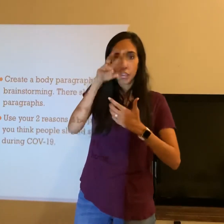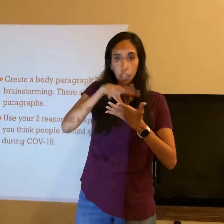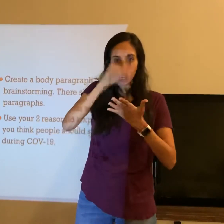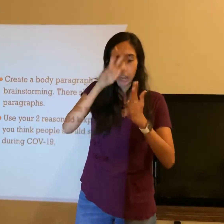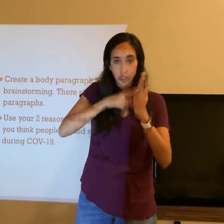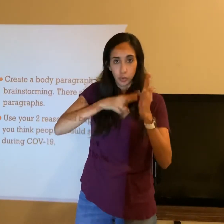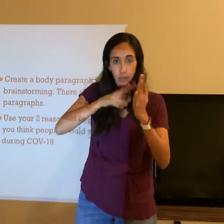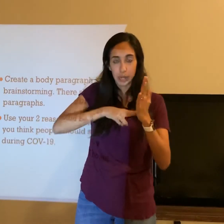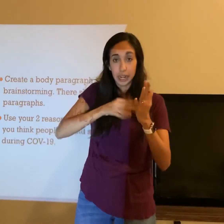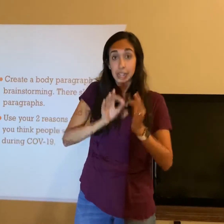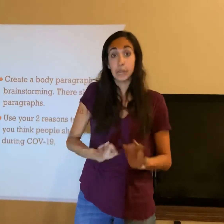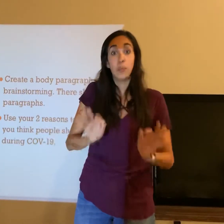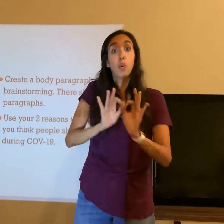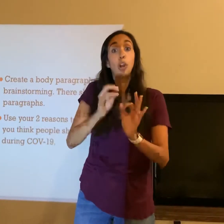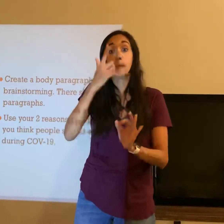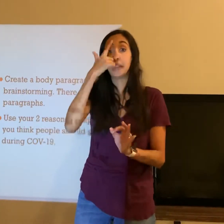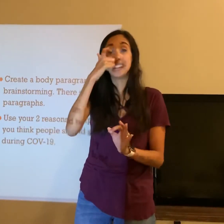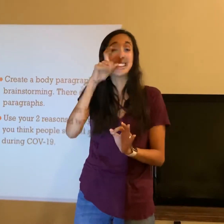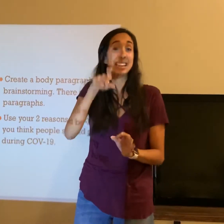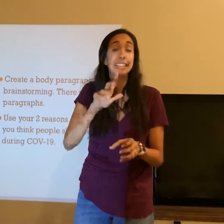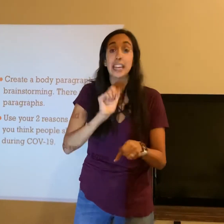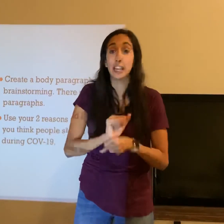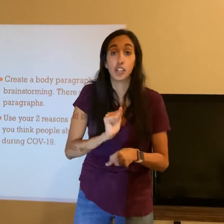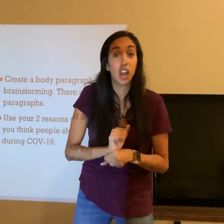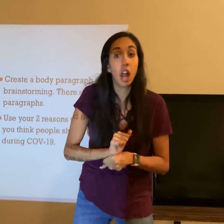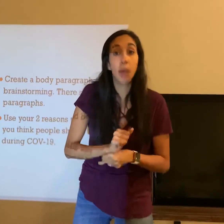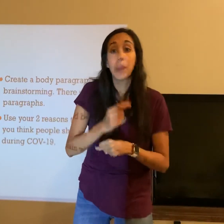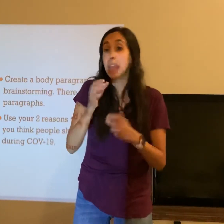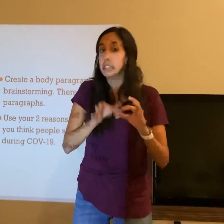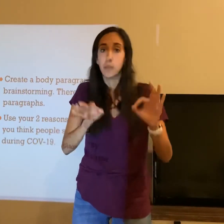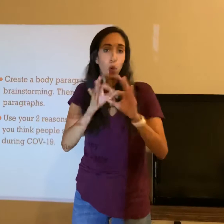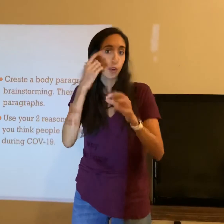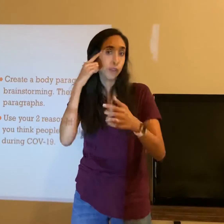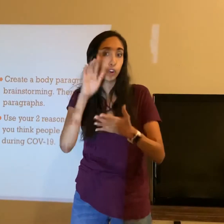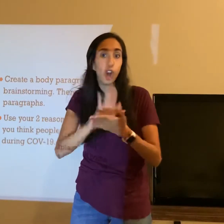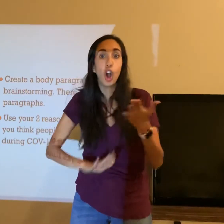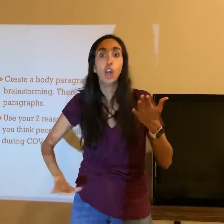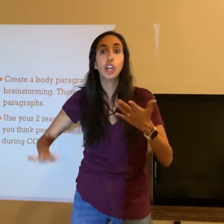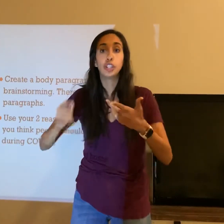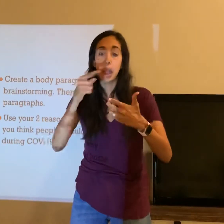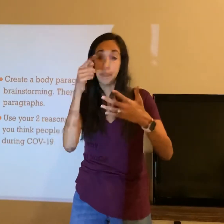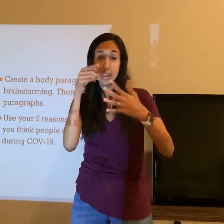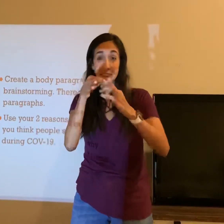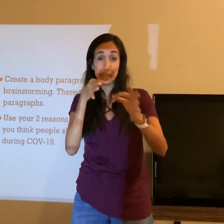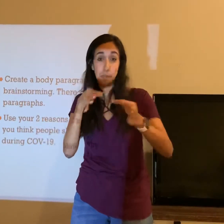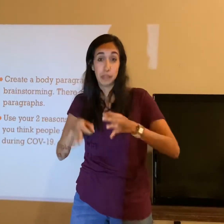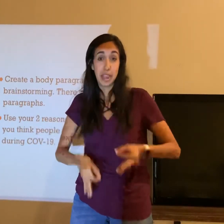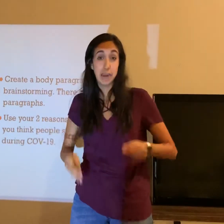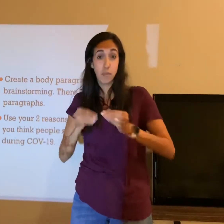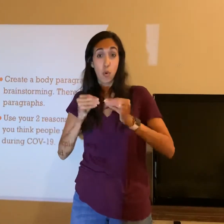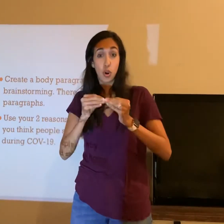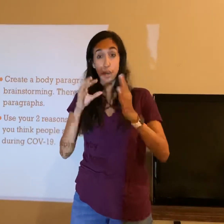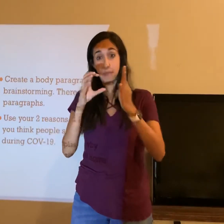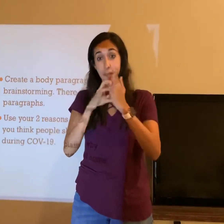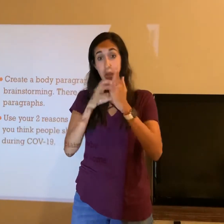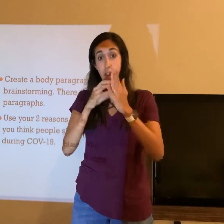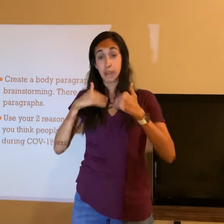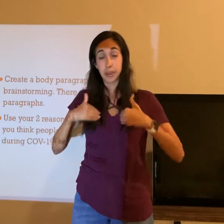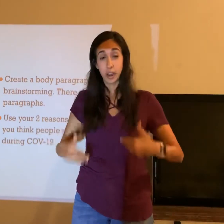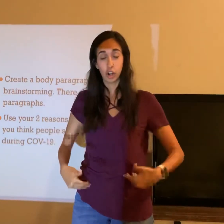learn how to read? It's important because they need to get a job. It's important for college. I'm gonna explain more in my body